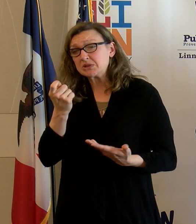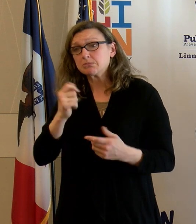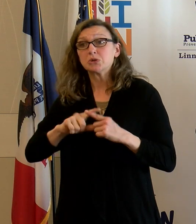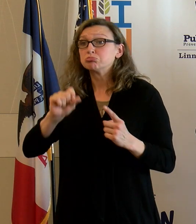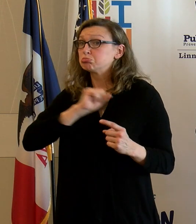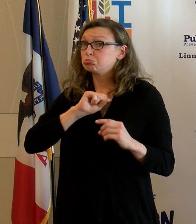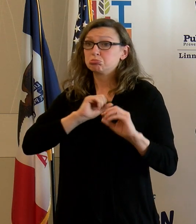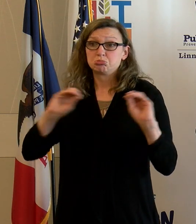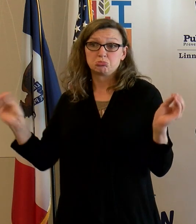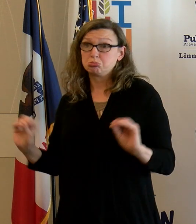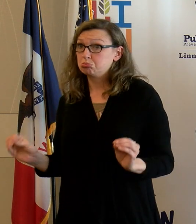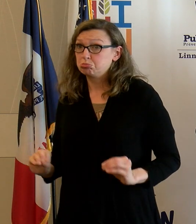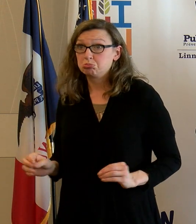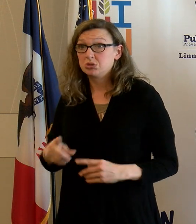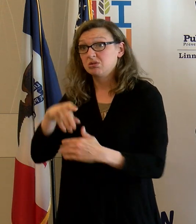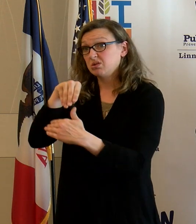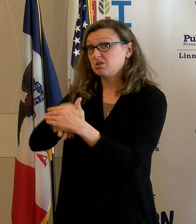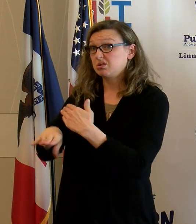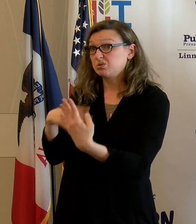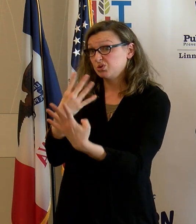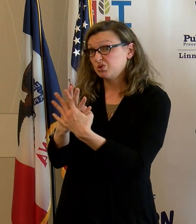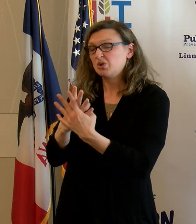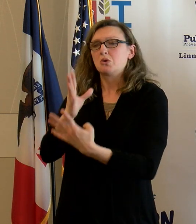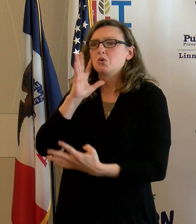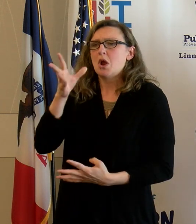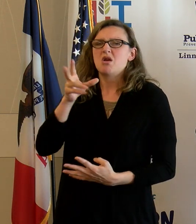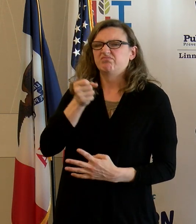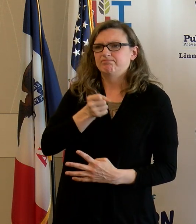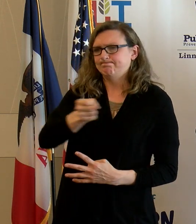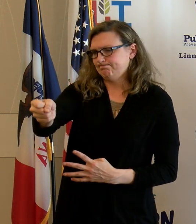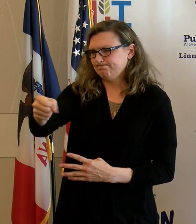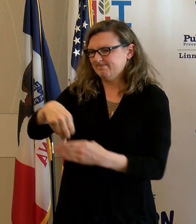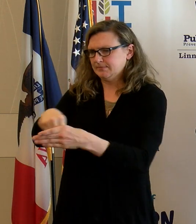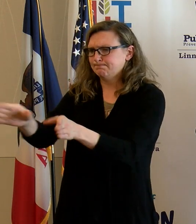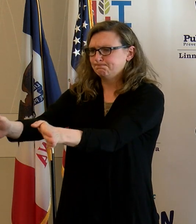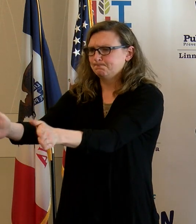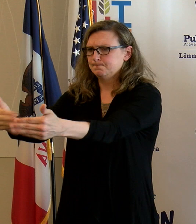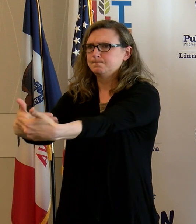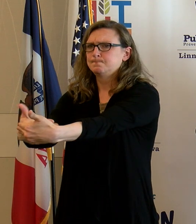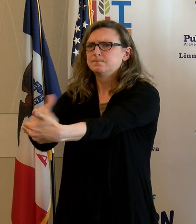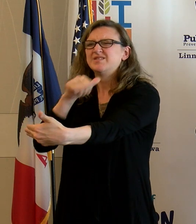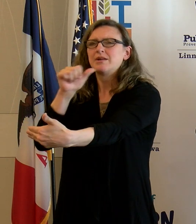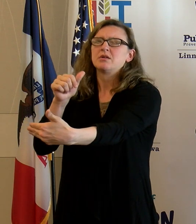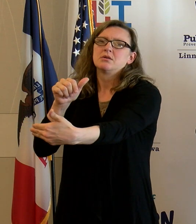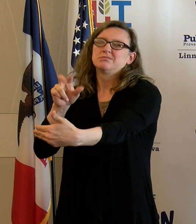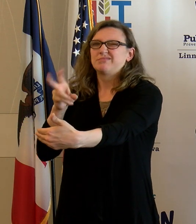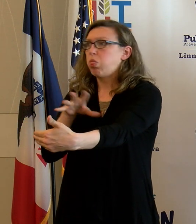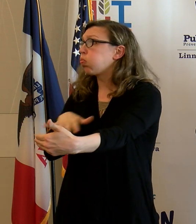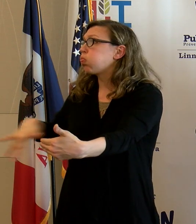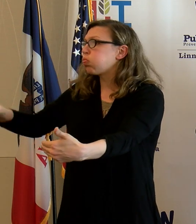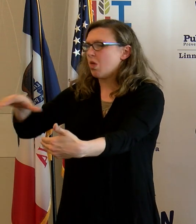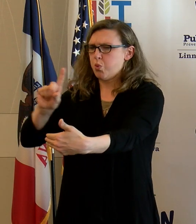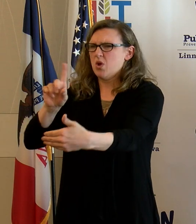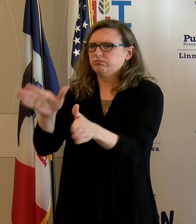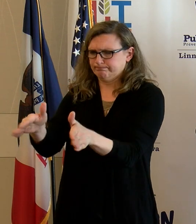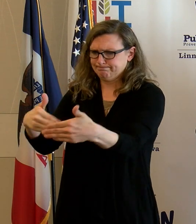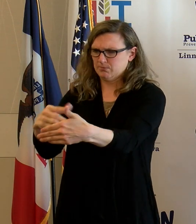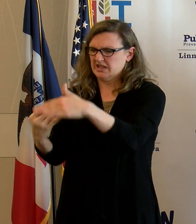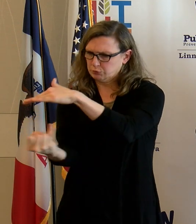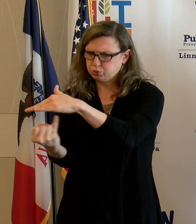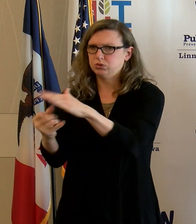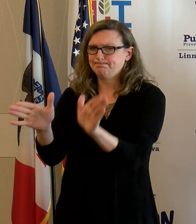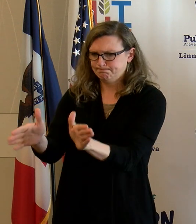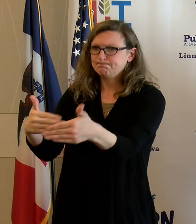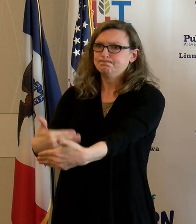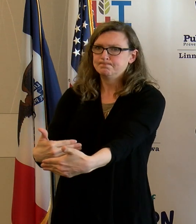respiratory infection, we have special cell blocks within the facility itself that are isolated from the rest of the cell blocks to deal with these people